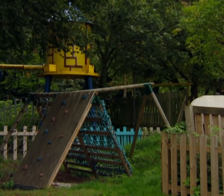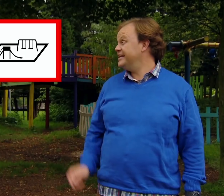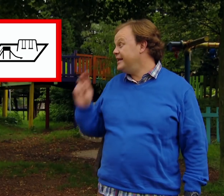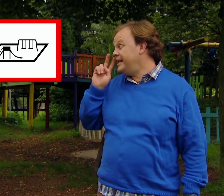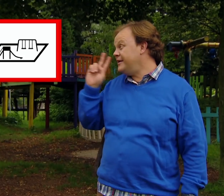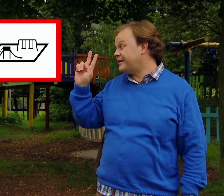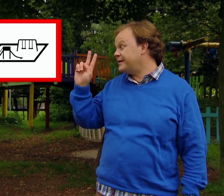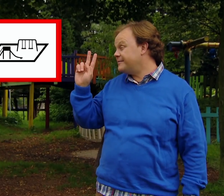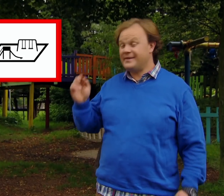Look,